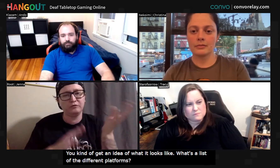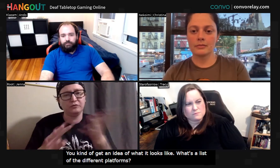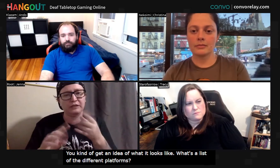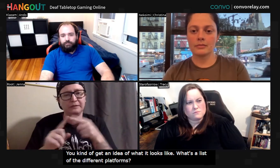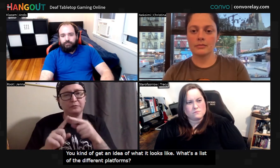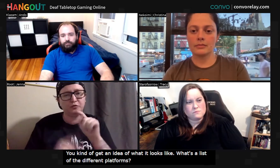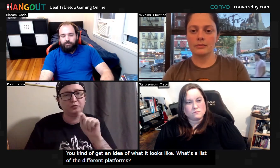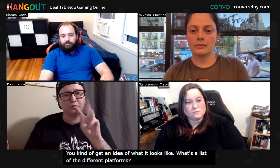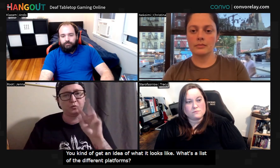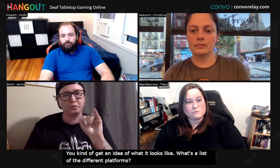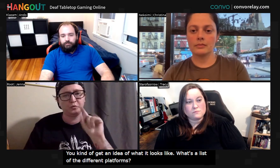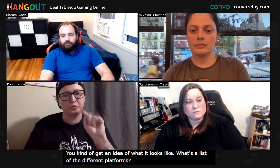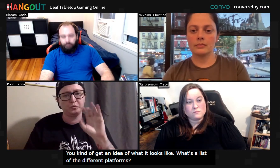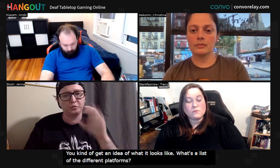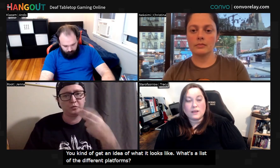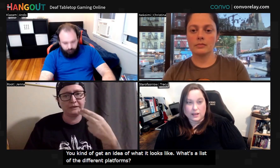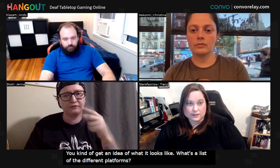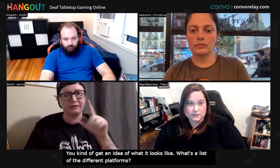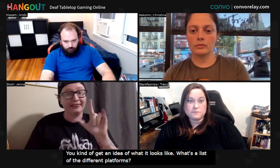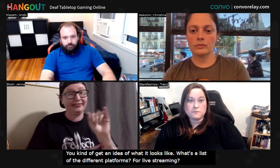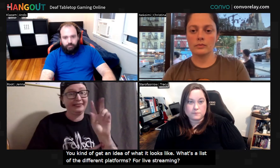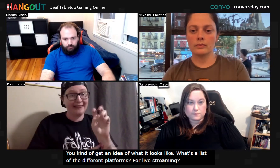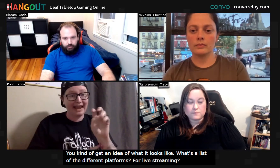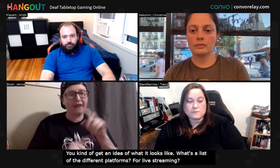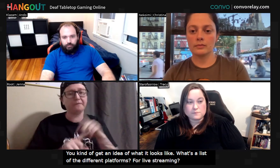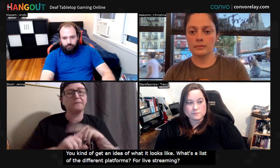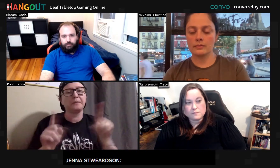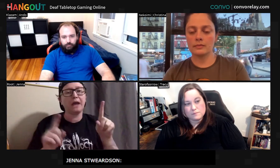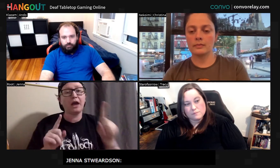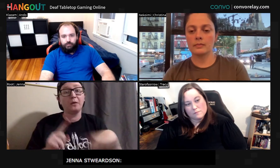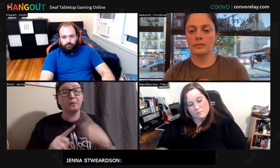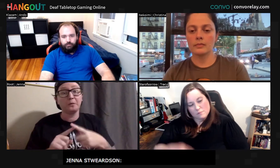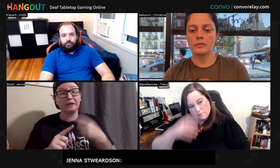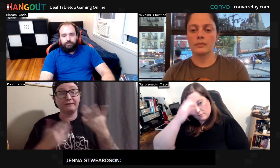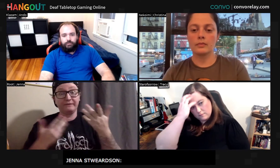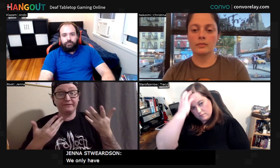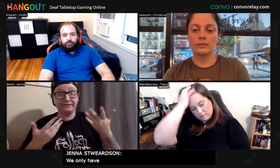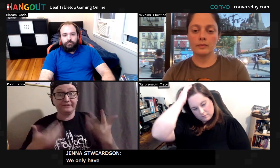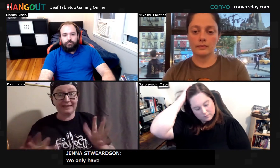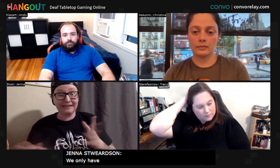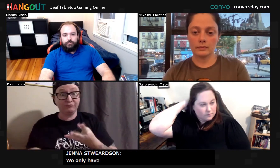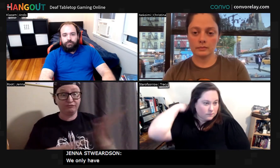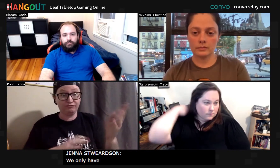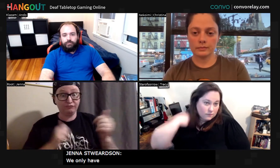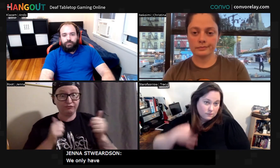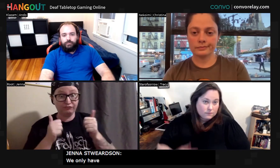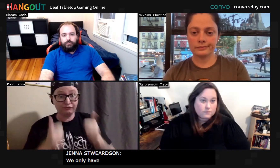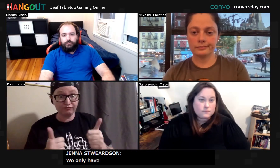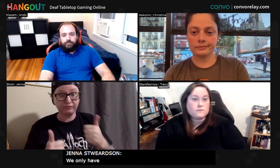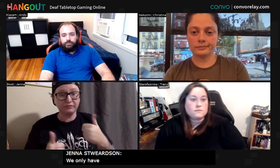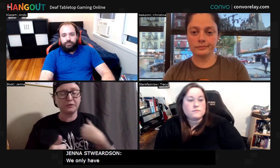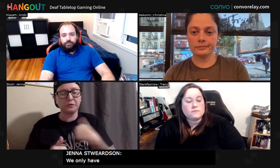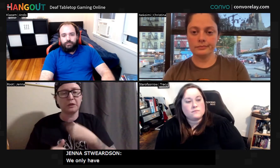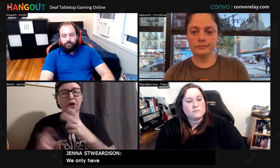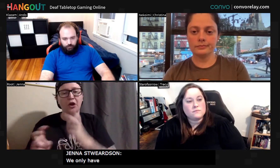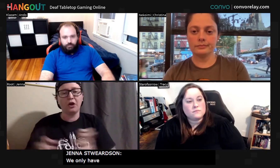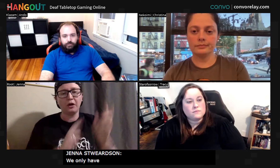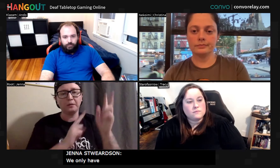only have stream Twitch live, but when we're done streaming,